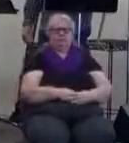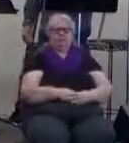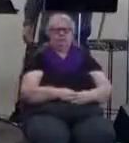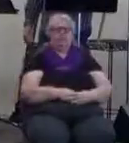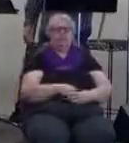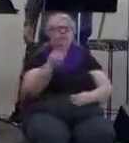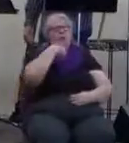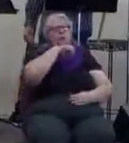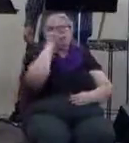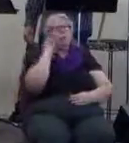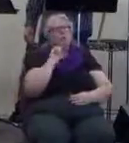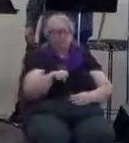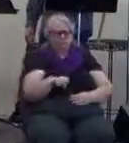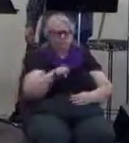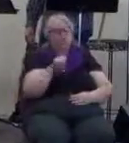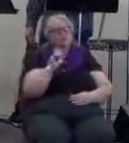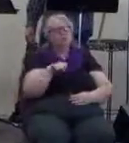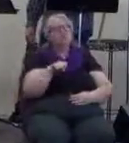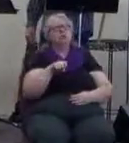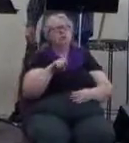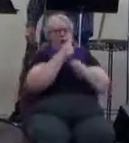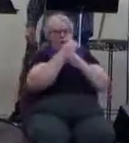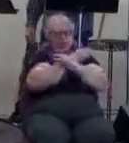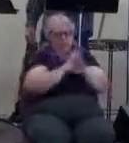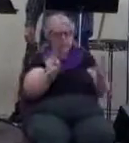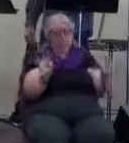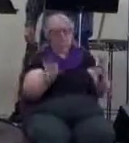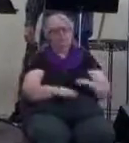And we need to be set free.